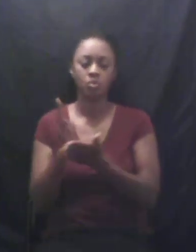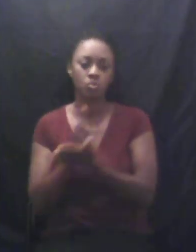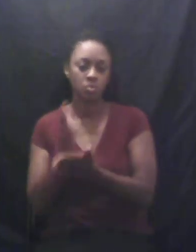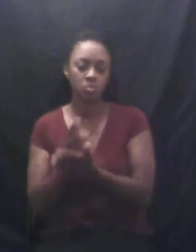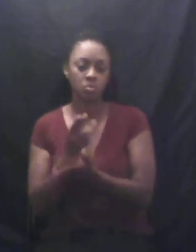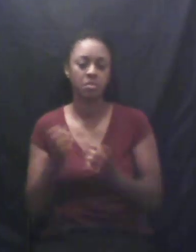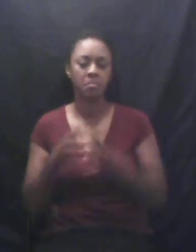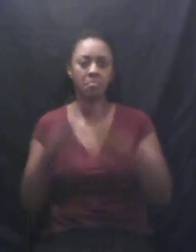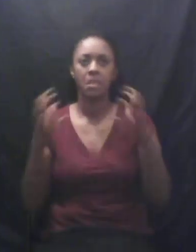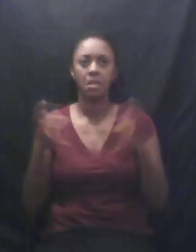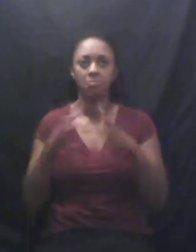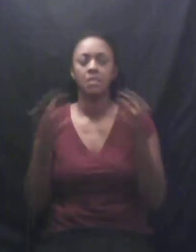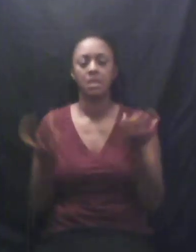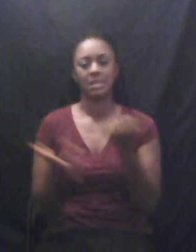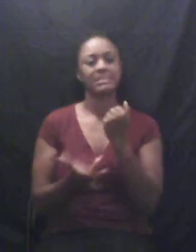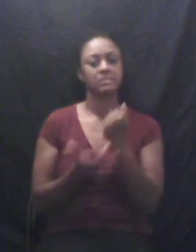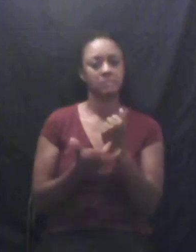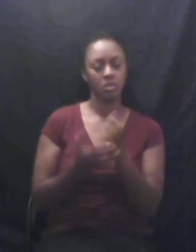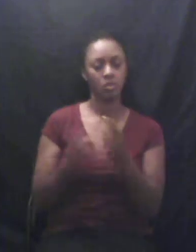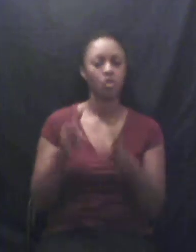Any situation that might make them difficult to read.